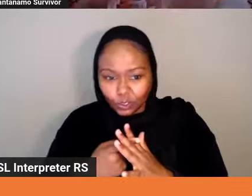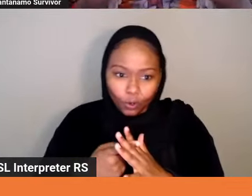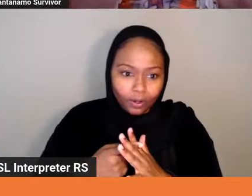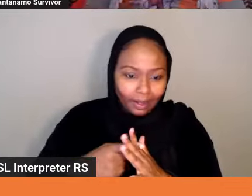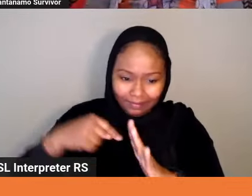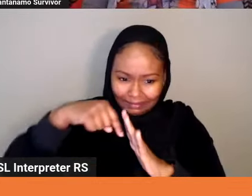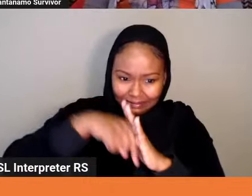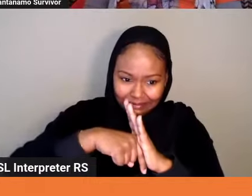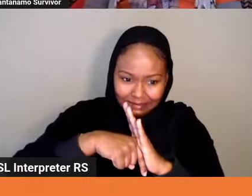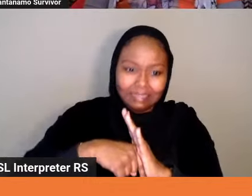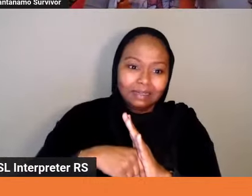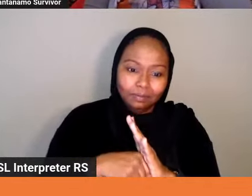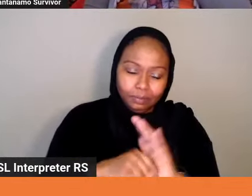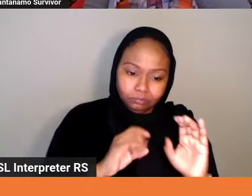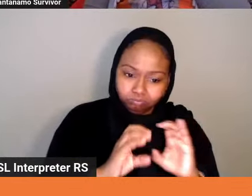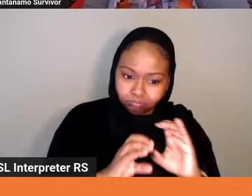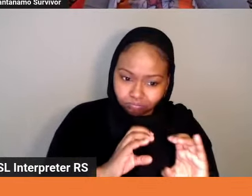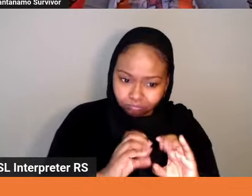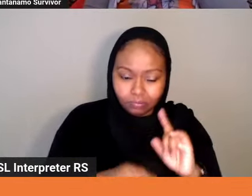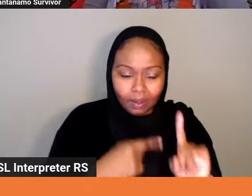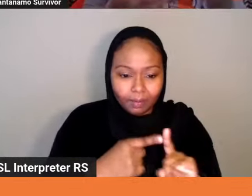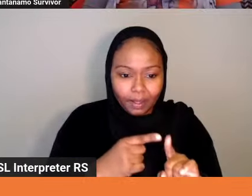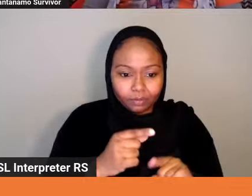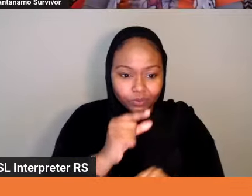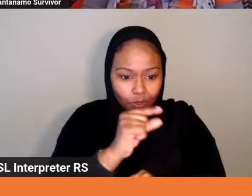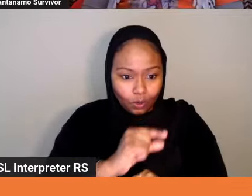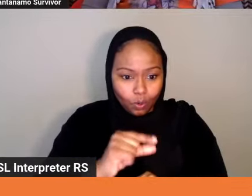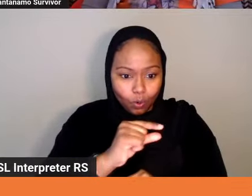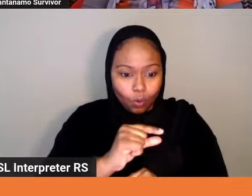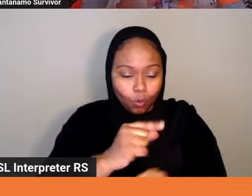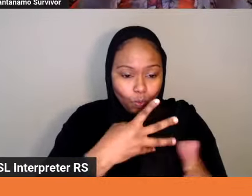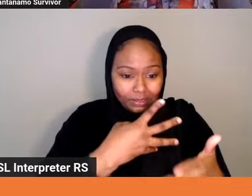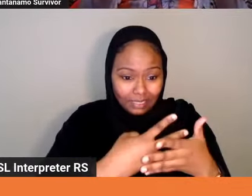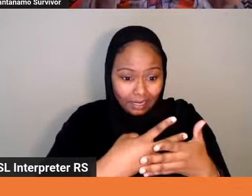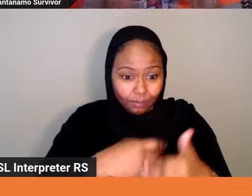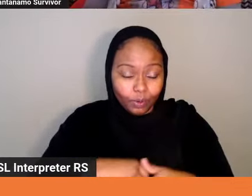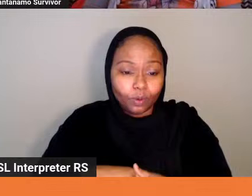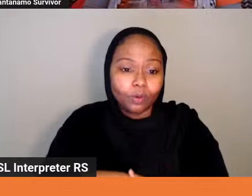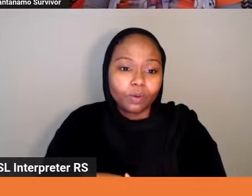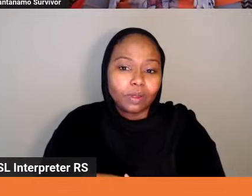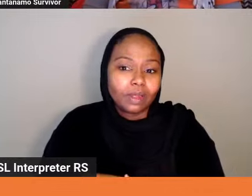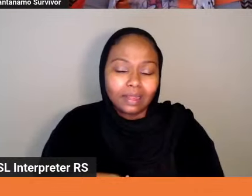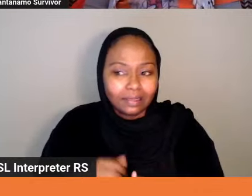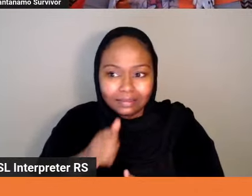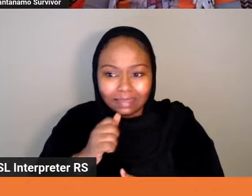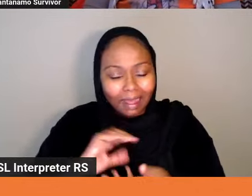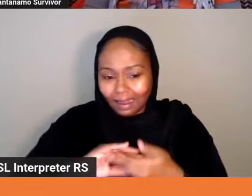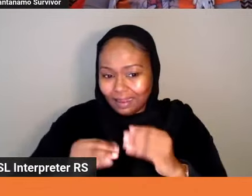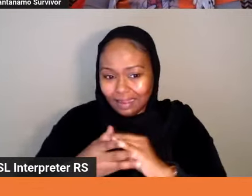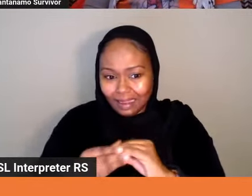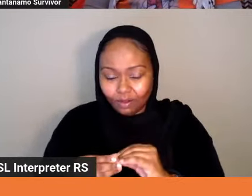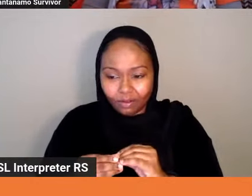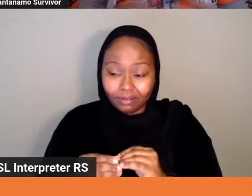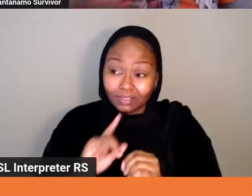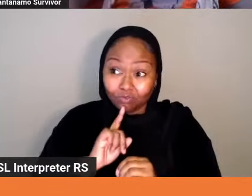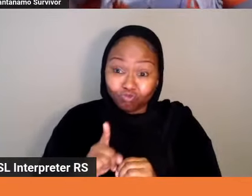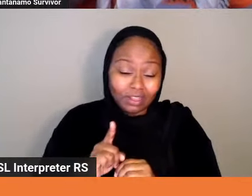there, you know, it's not just a narrative. It's actually a policy. It is, you know,